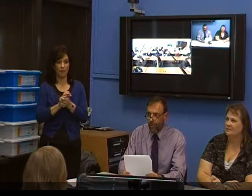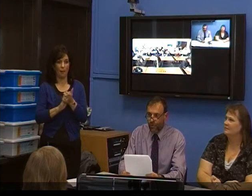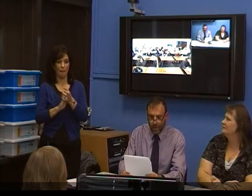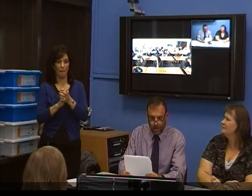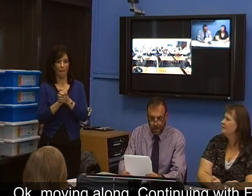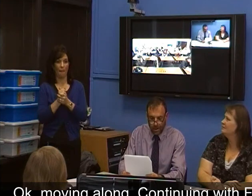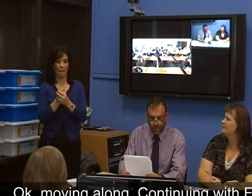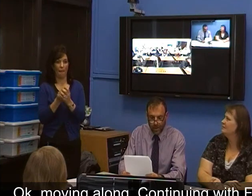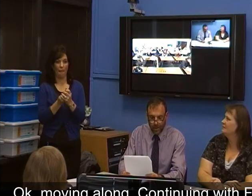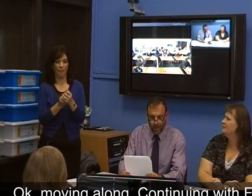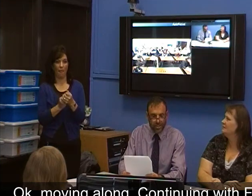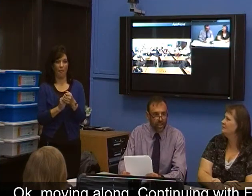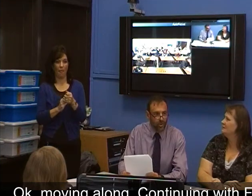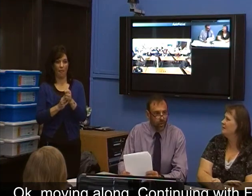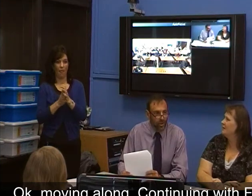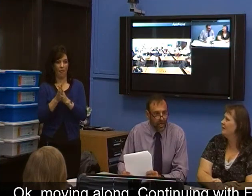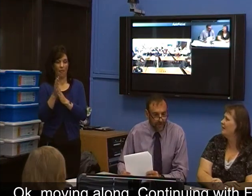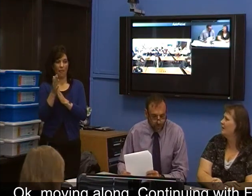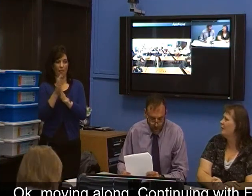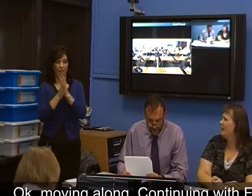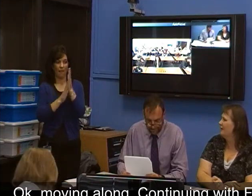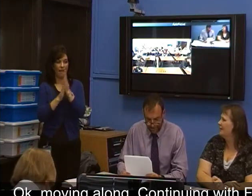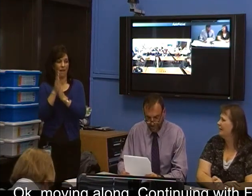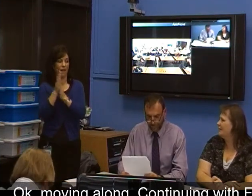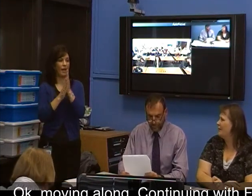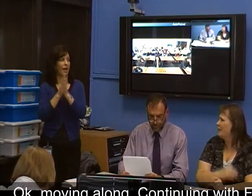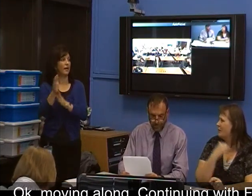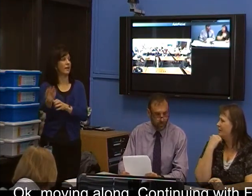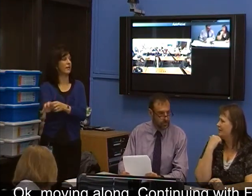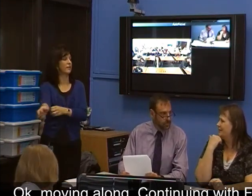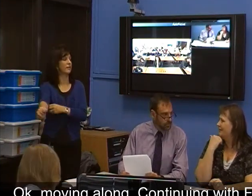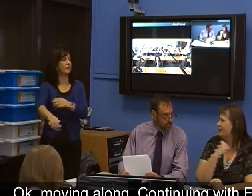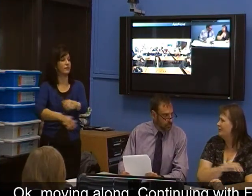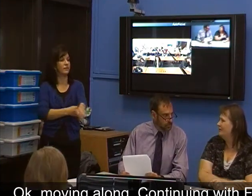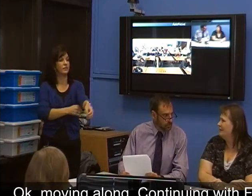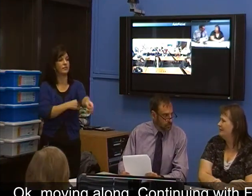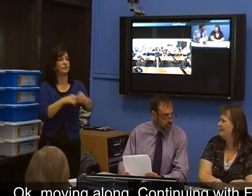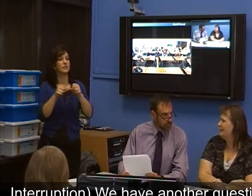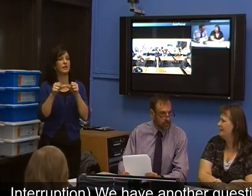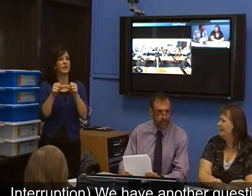Okay, moving along, continuing with F1.